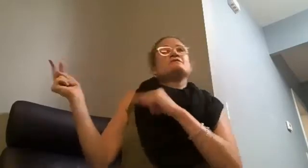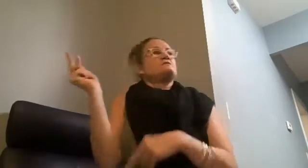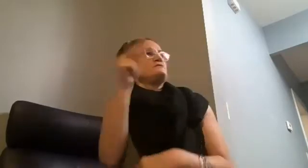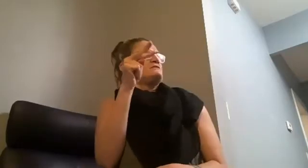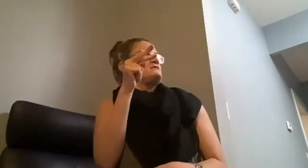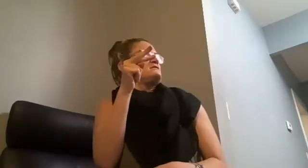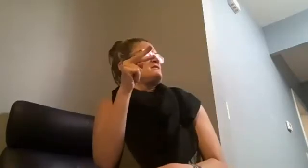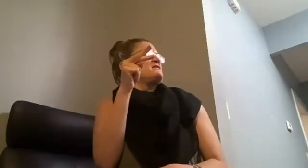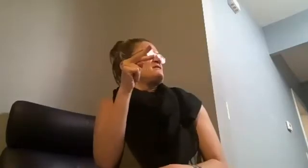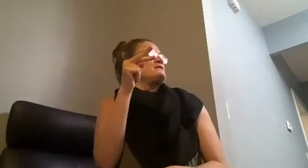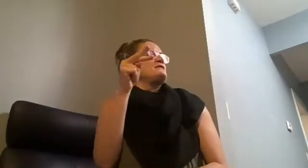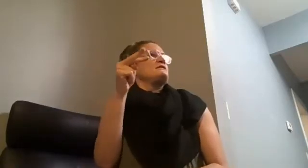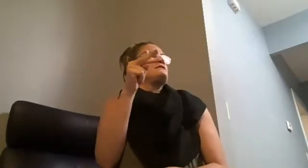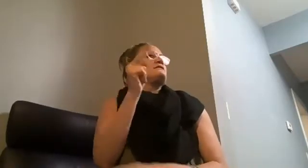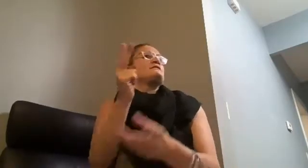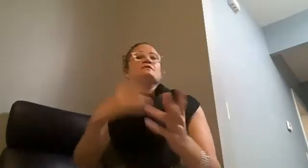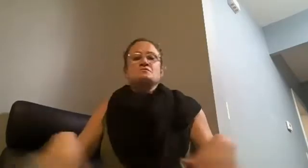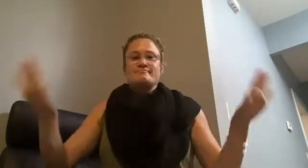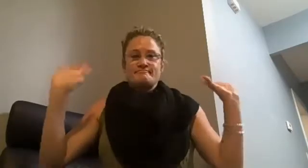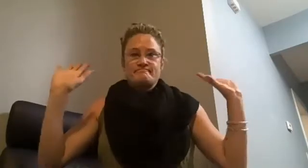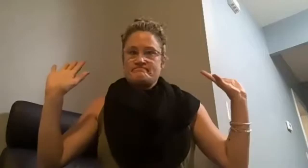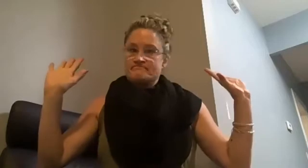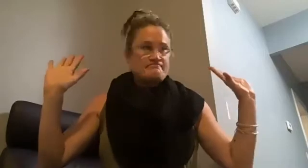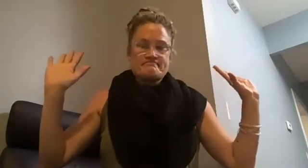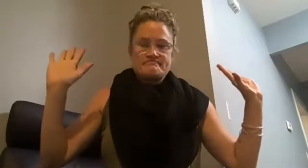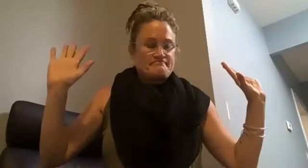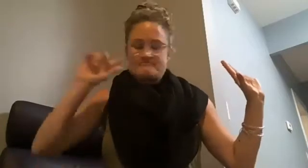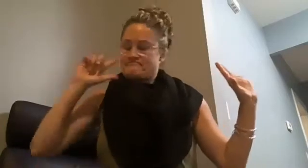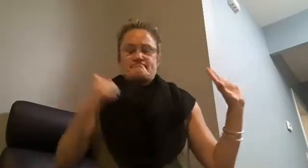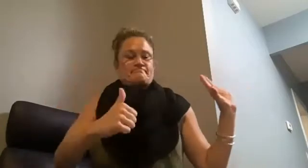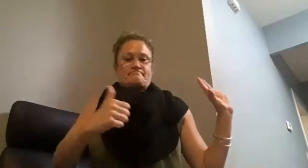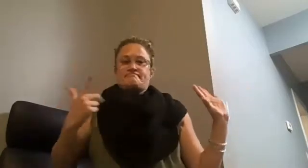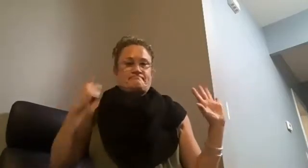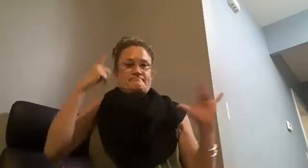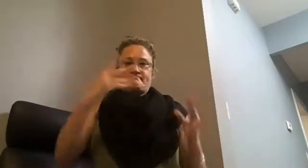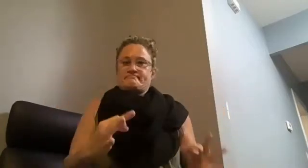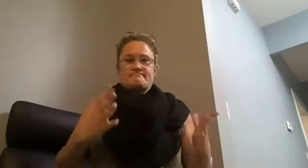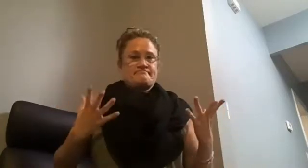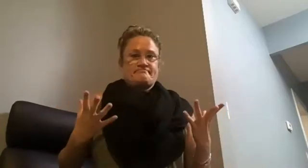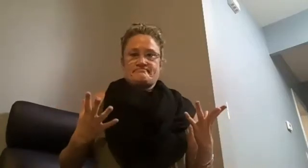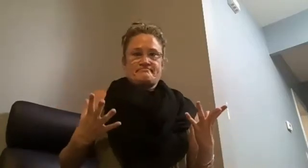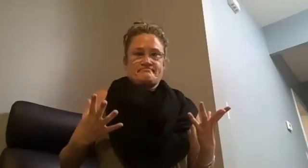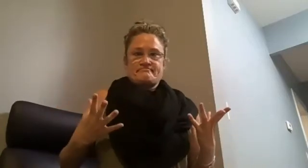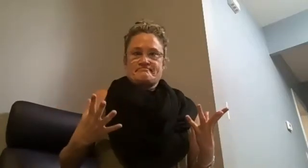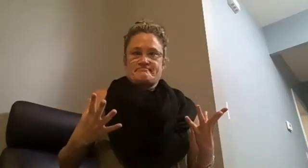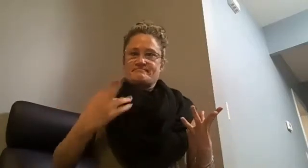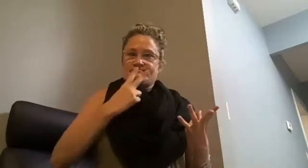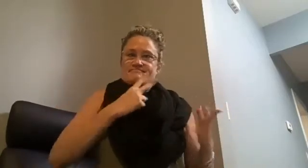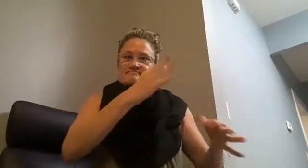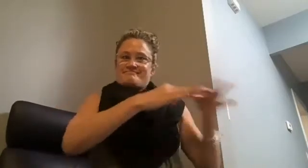and he stepped back and he put his hands up and he's like, hey, it's up to you. You got to make the decision. And I've always felt that if he had tried to